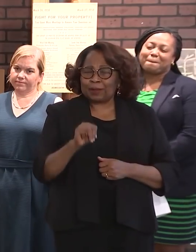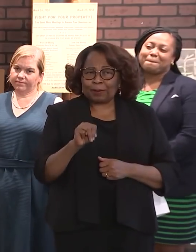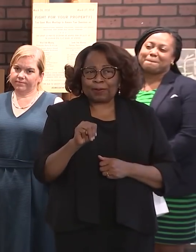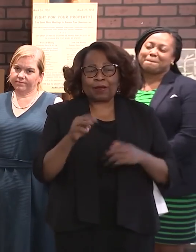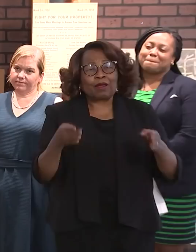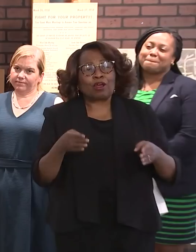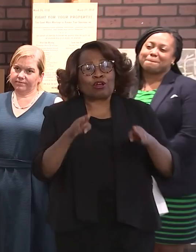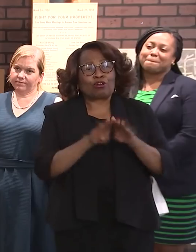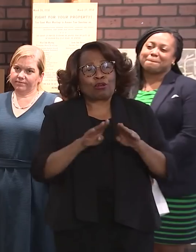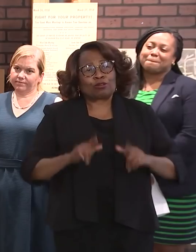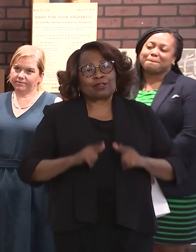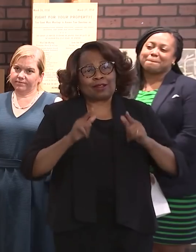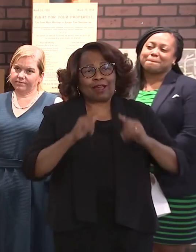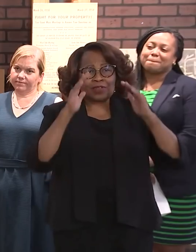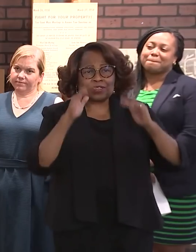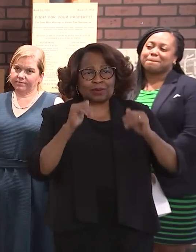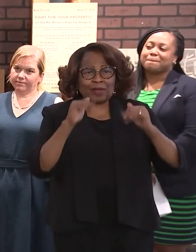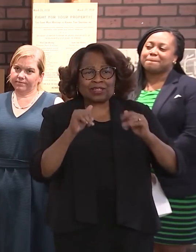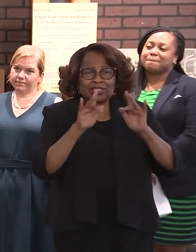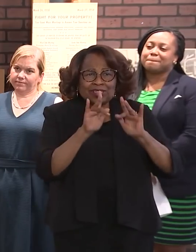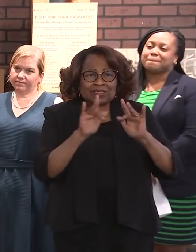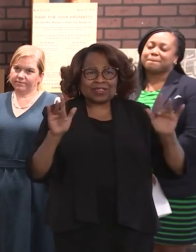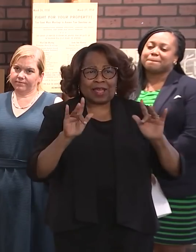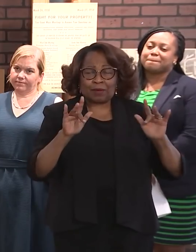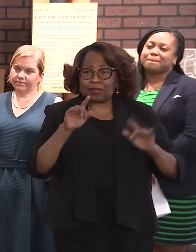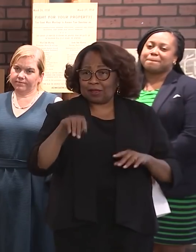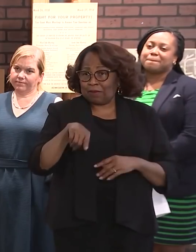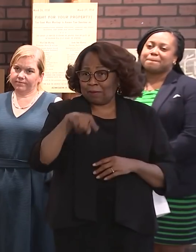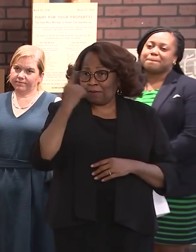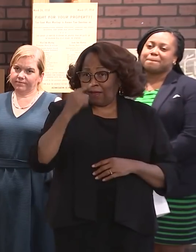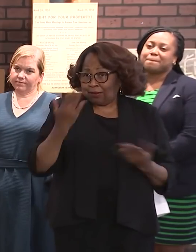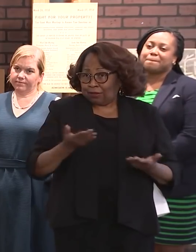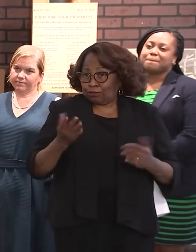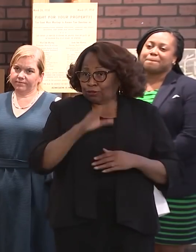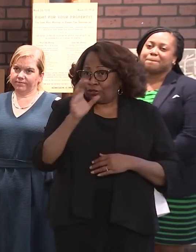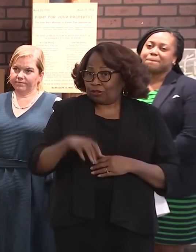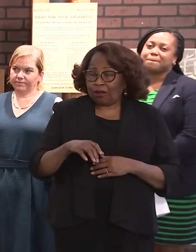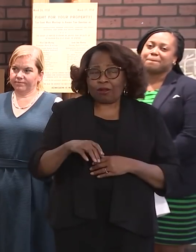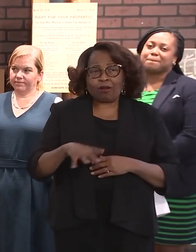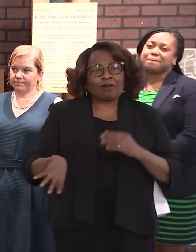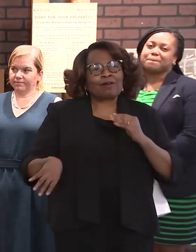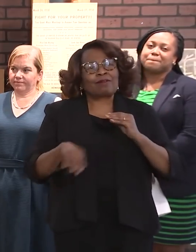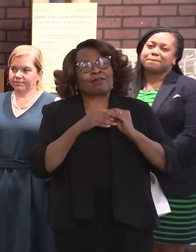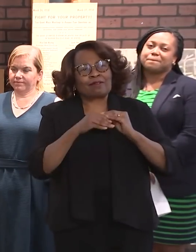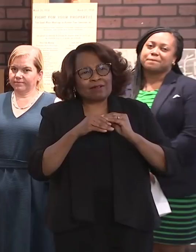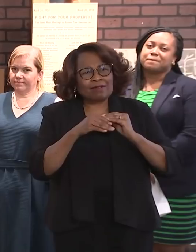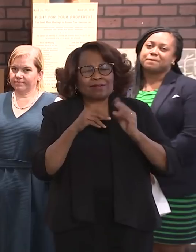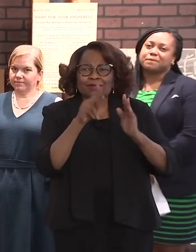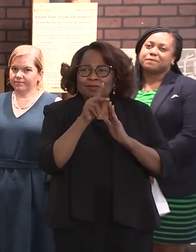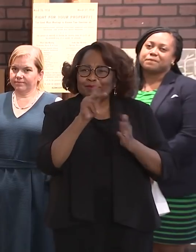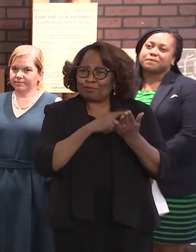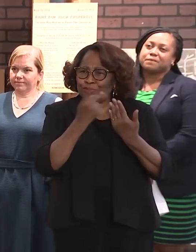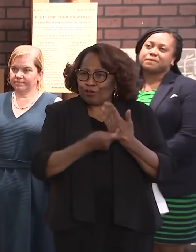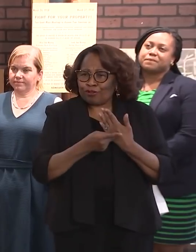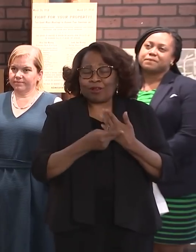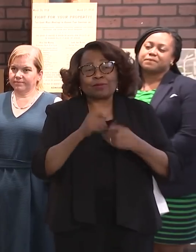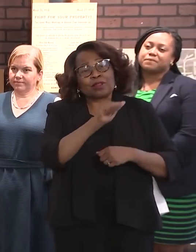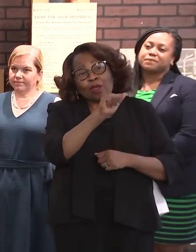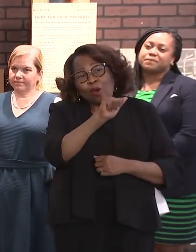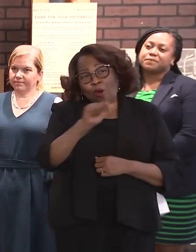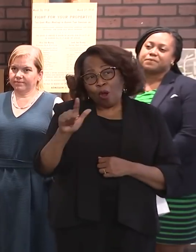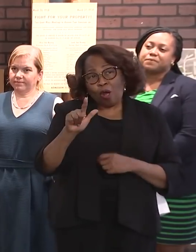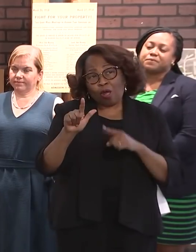close the life expectancy gap of Blacks in Chicago, and put measures in place to ensure all